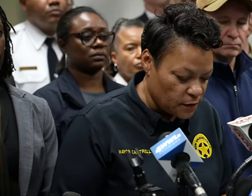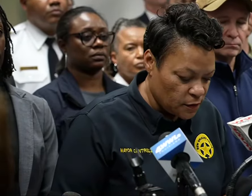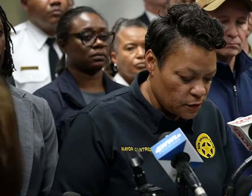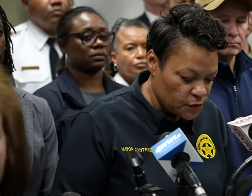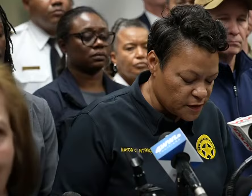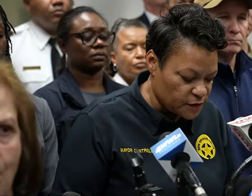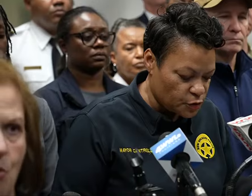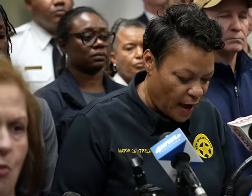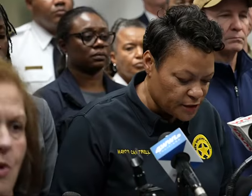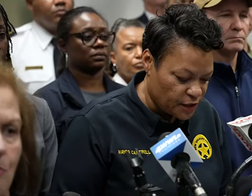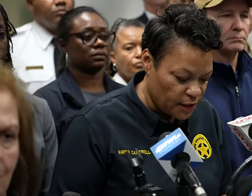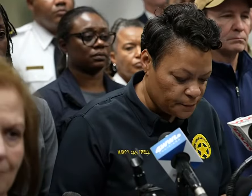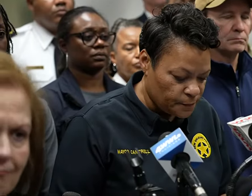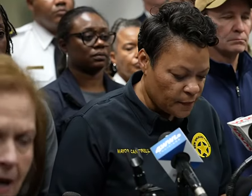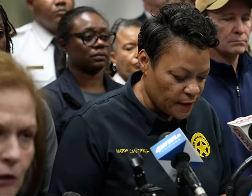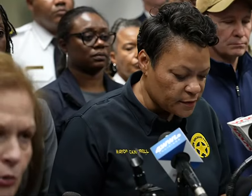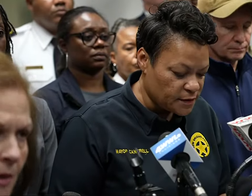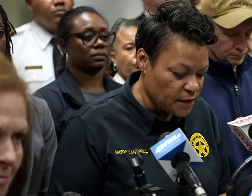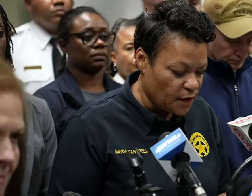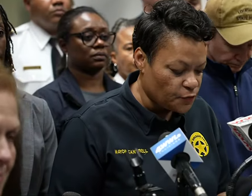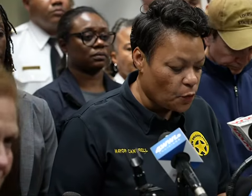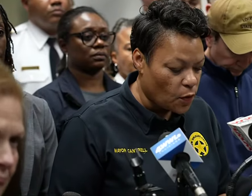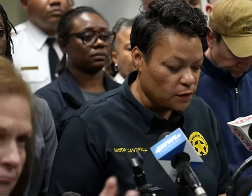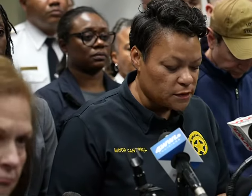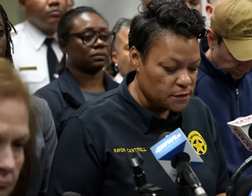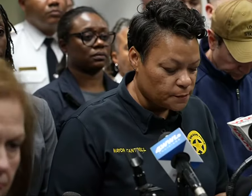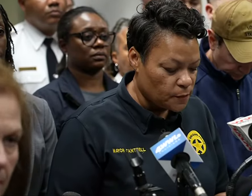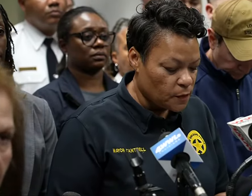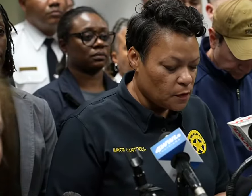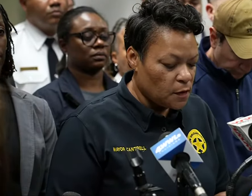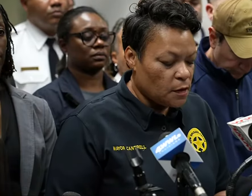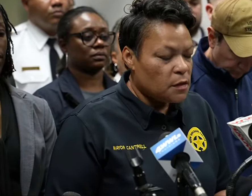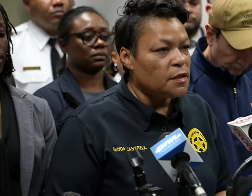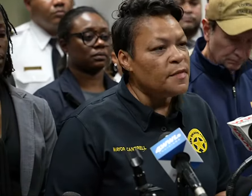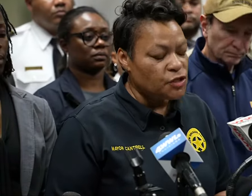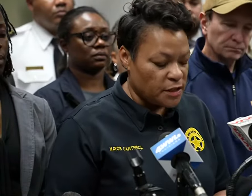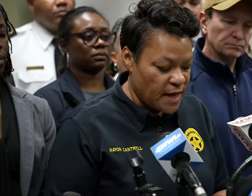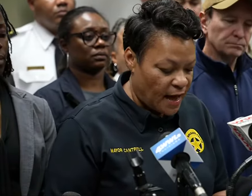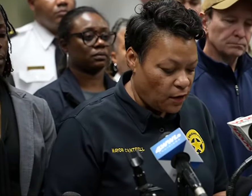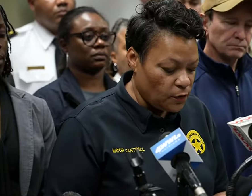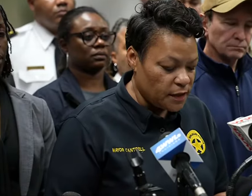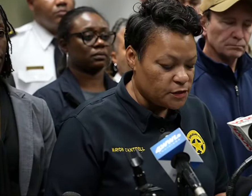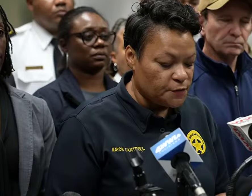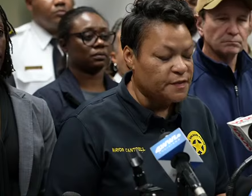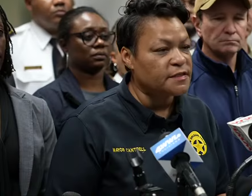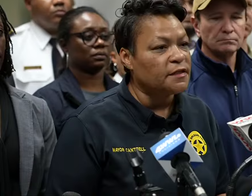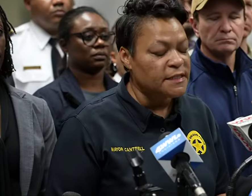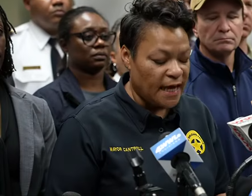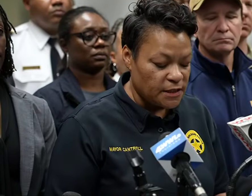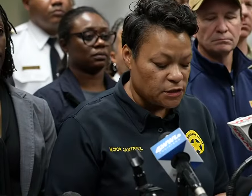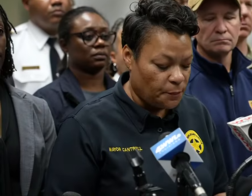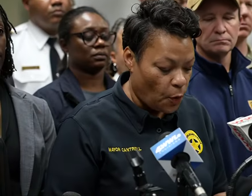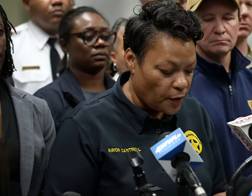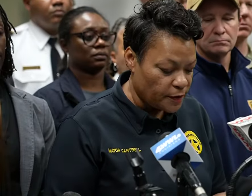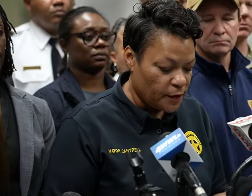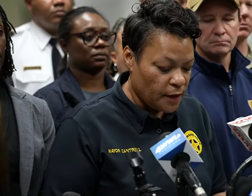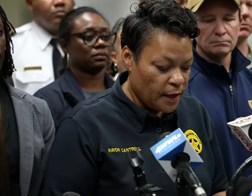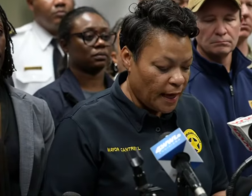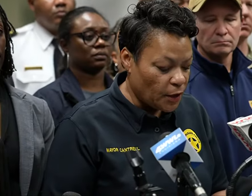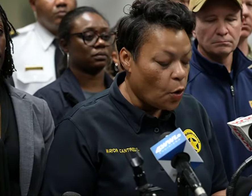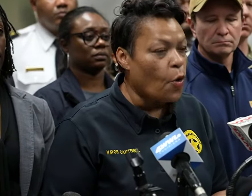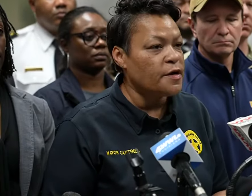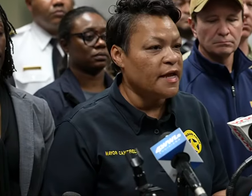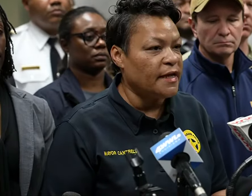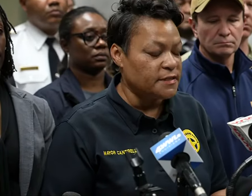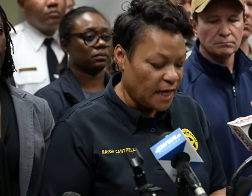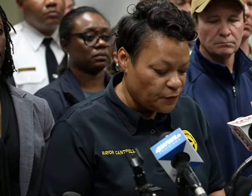responded to this tragedy in the city of New Orleans. The mission now is to facilitate, support,